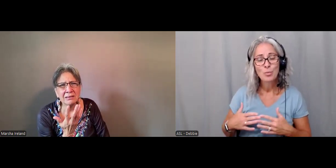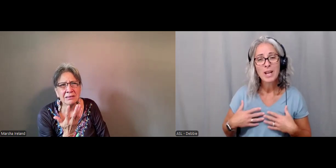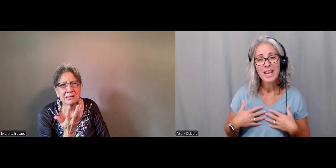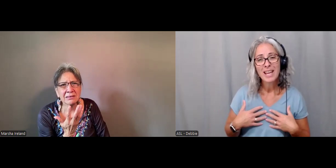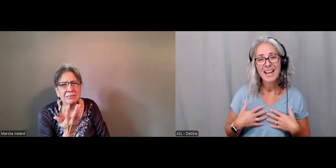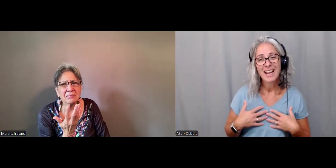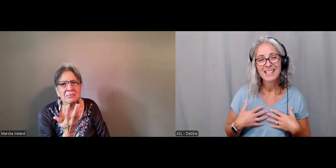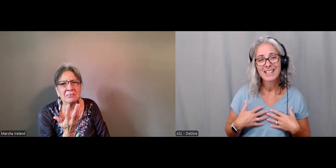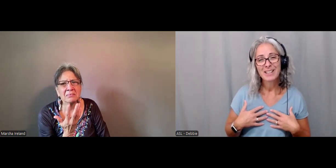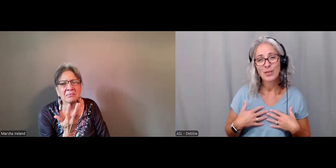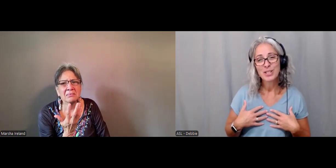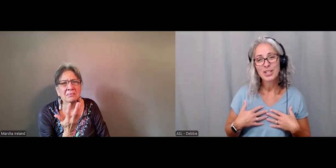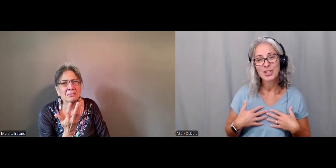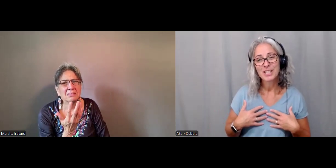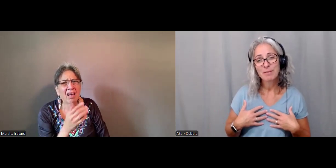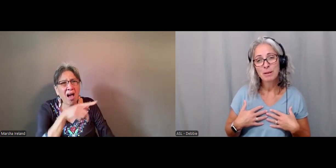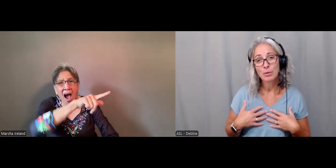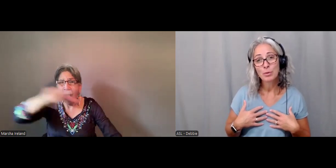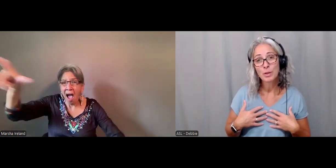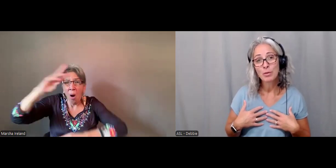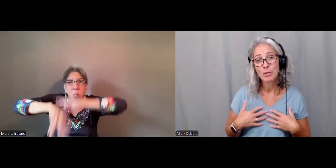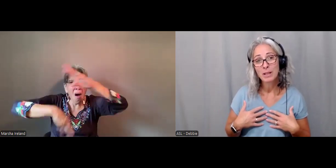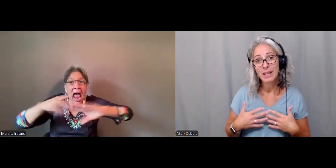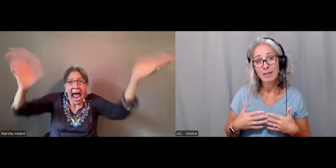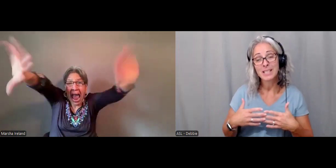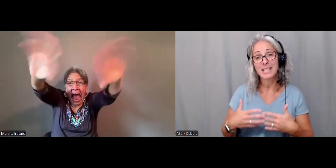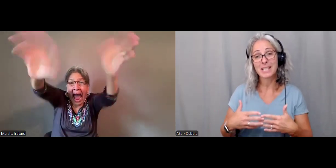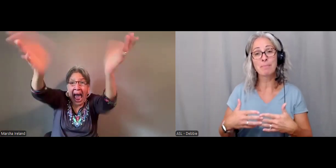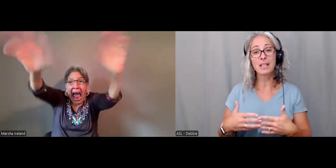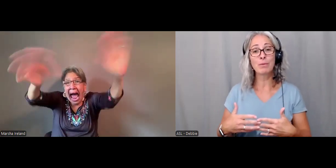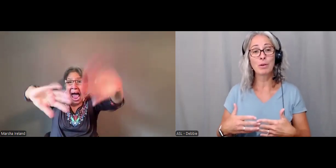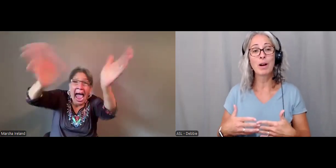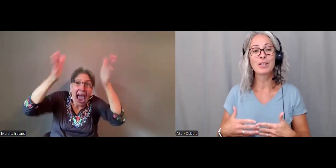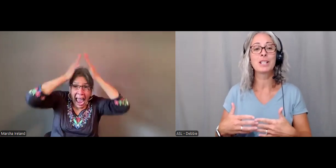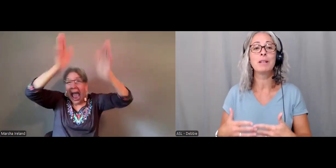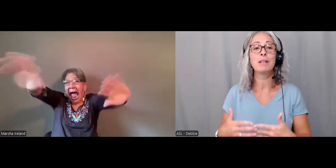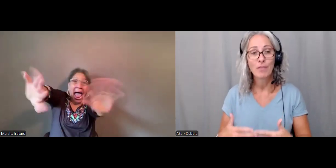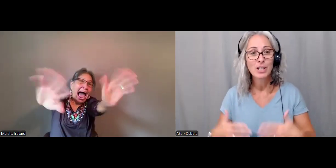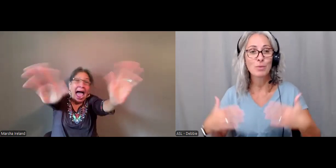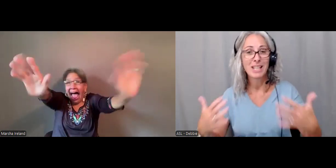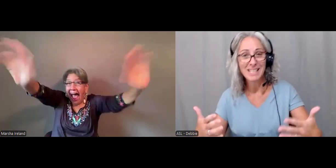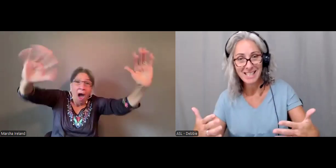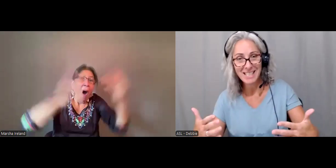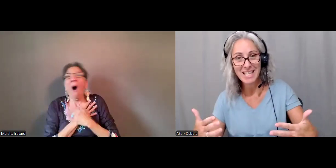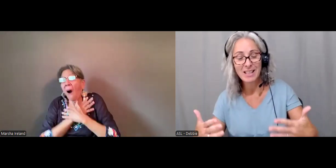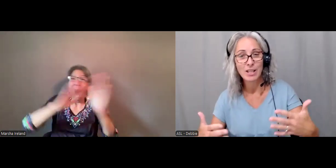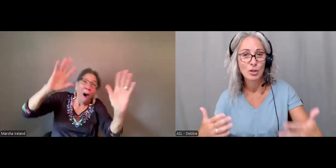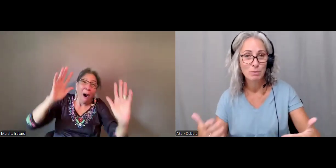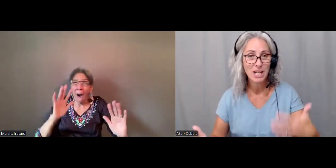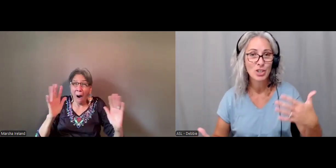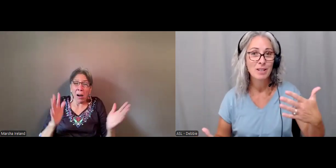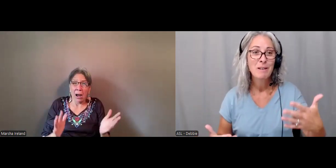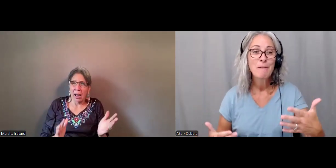And we, as the First Nations deaf people who would normally, because accessibility requires us to be at the front so we can see